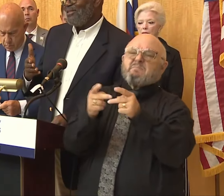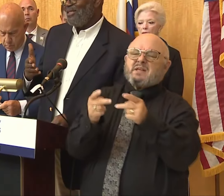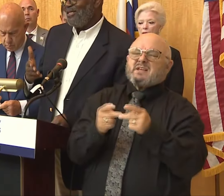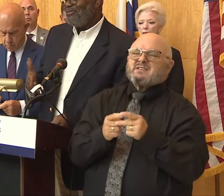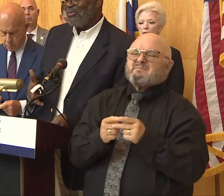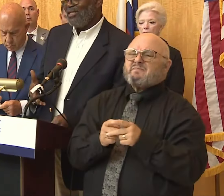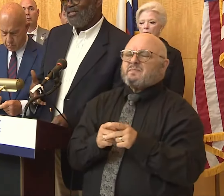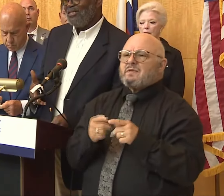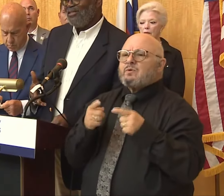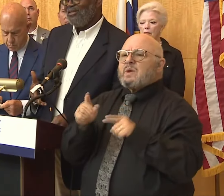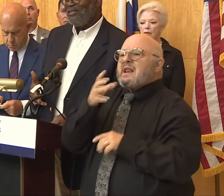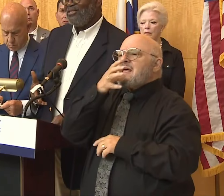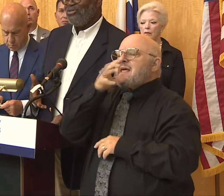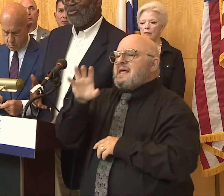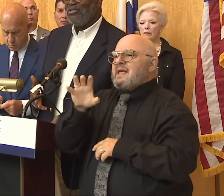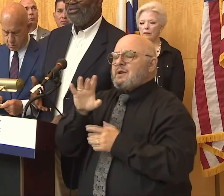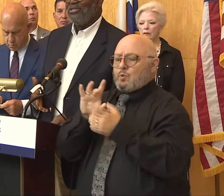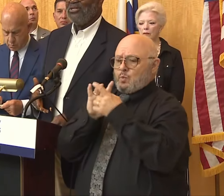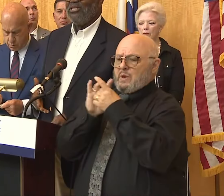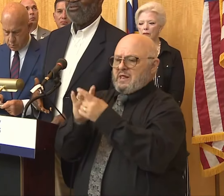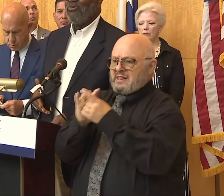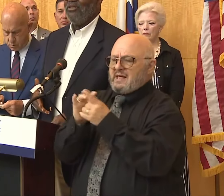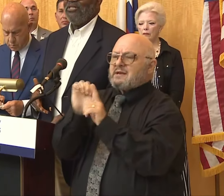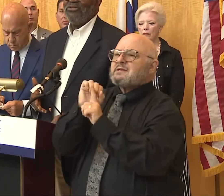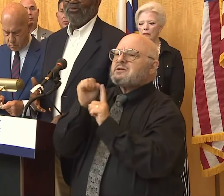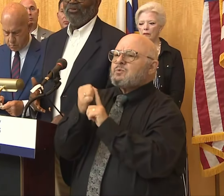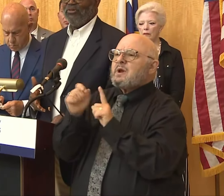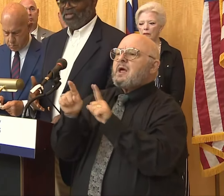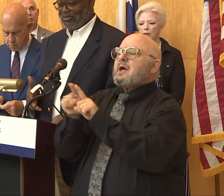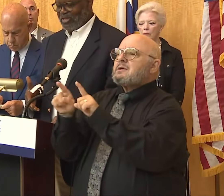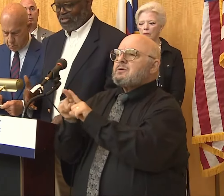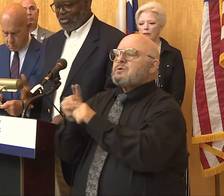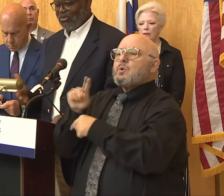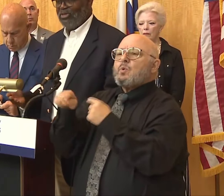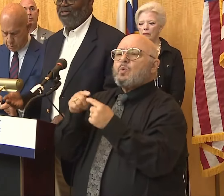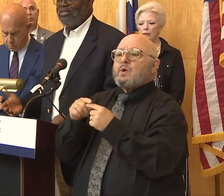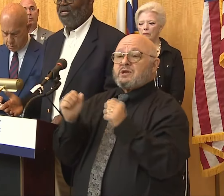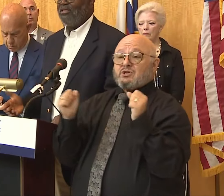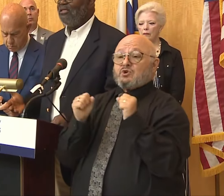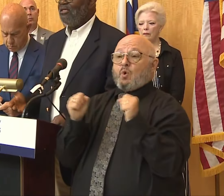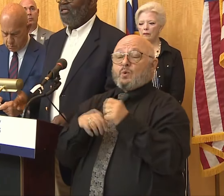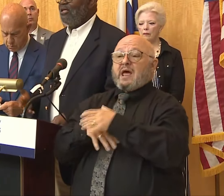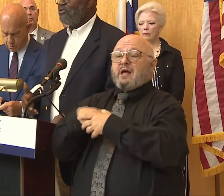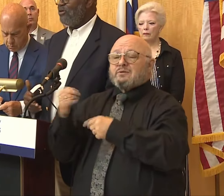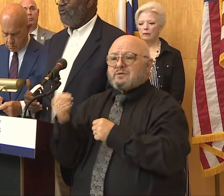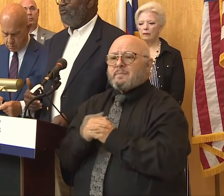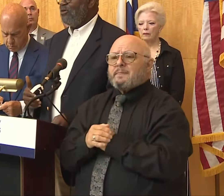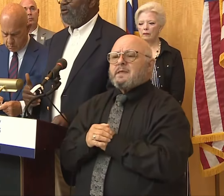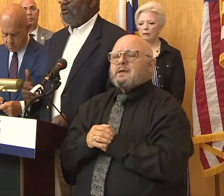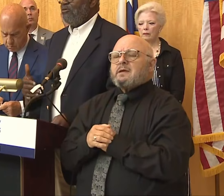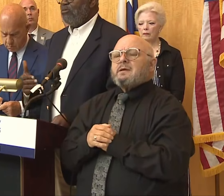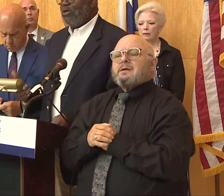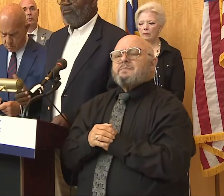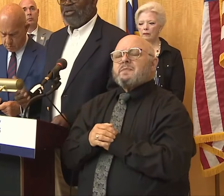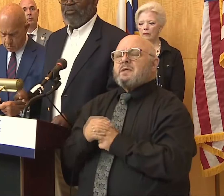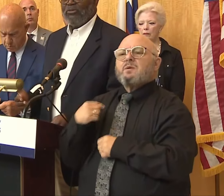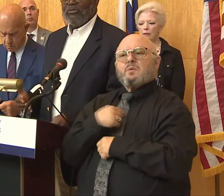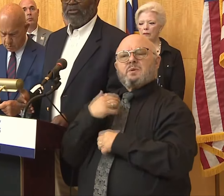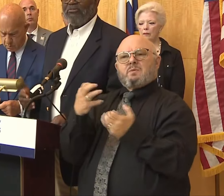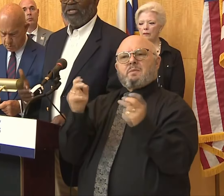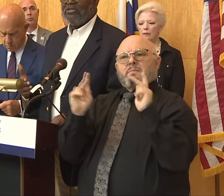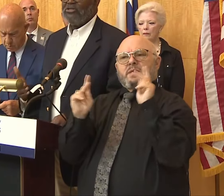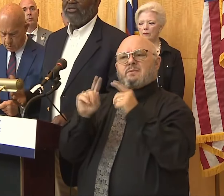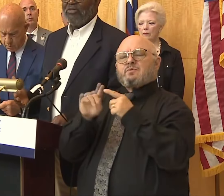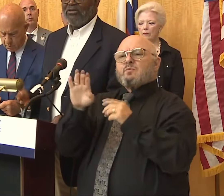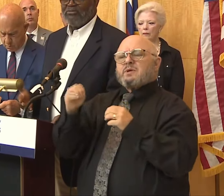for heat-related situations as well as when it's cold outside. And so we want people